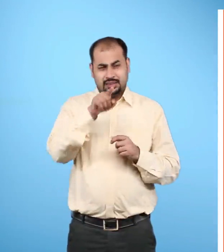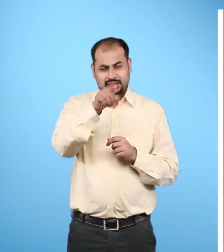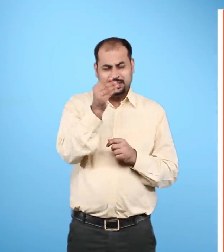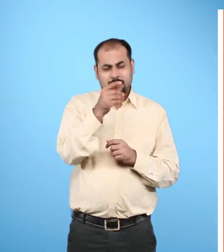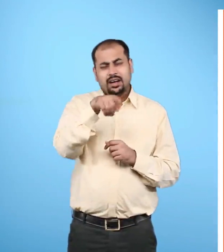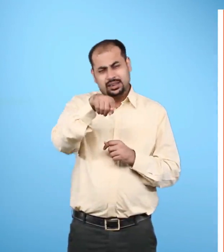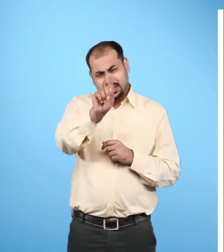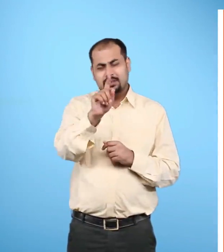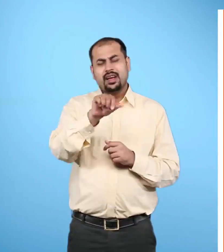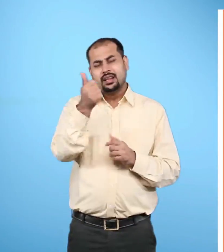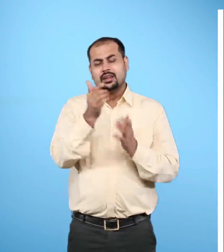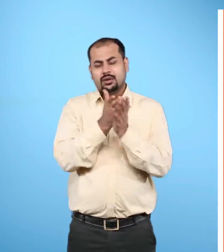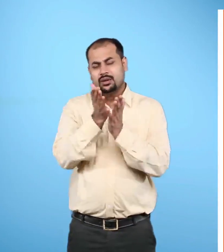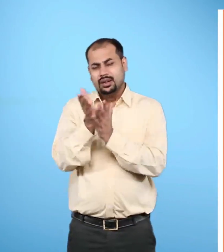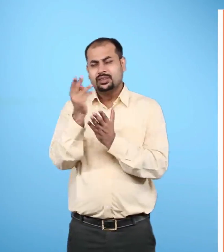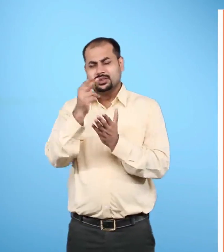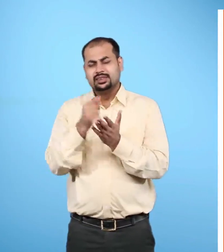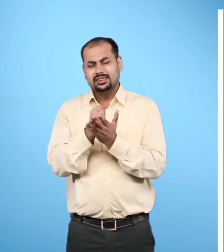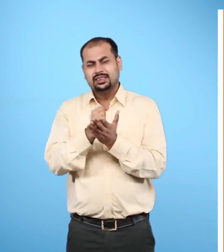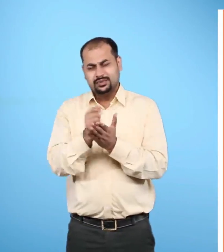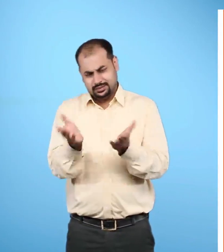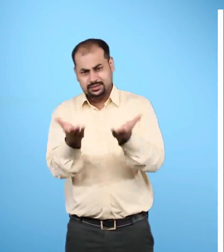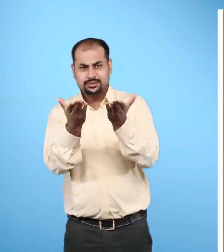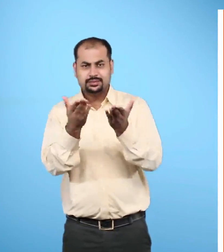Try some other ways yourself.